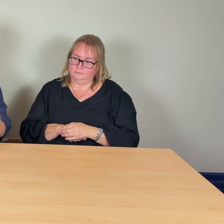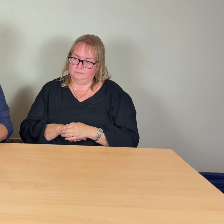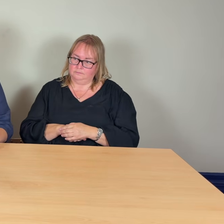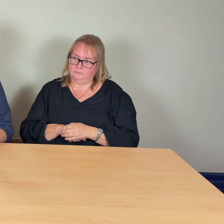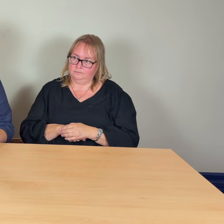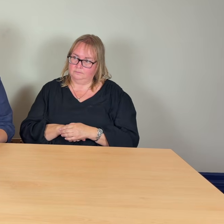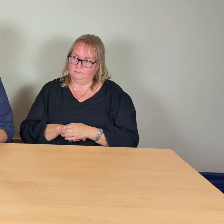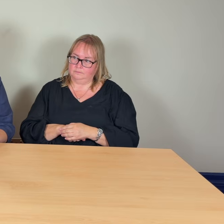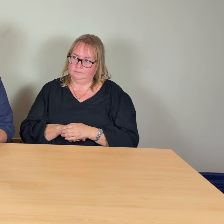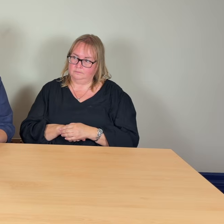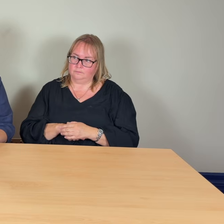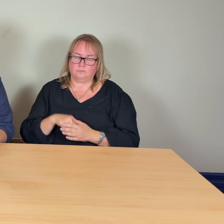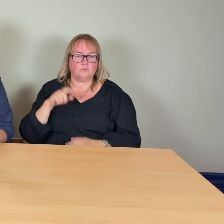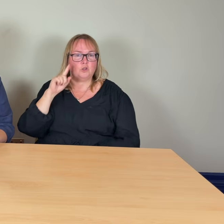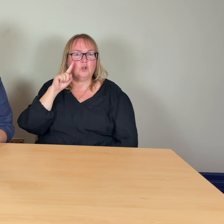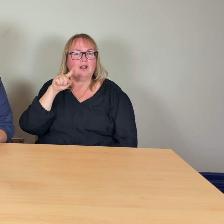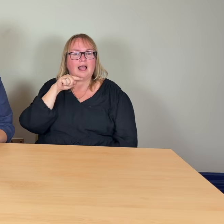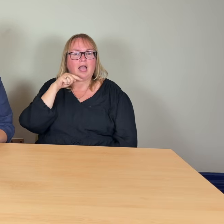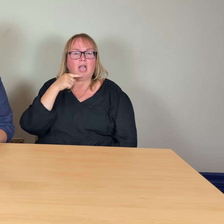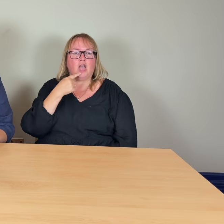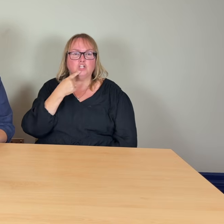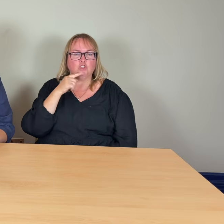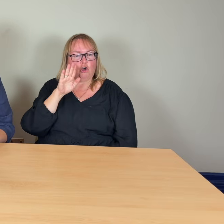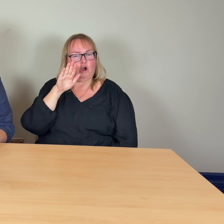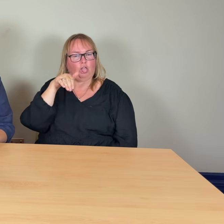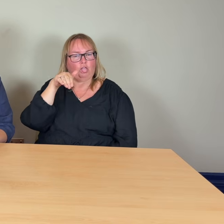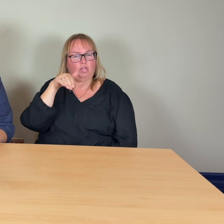end and create a tongue.